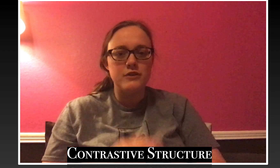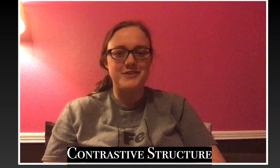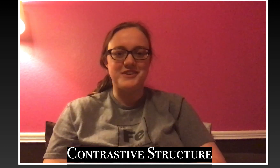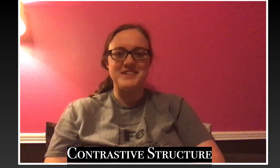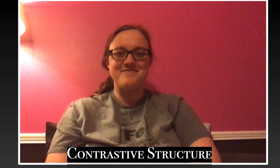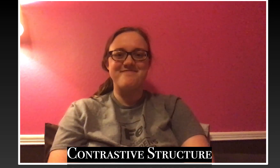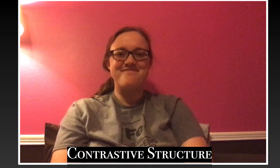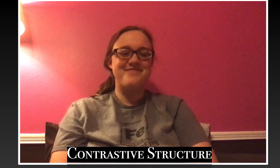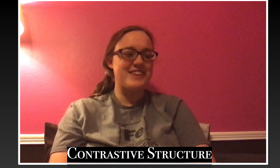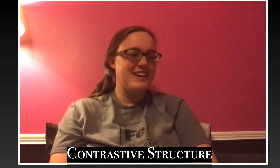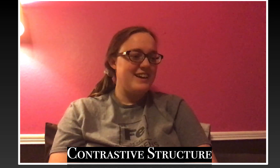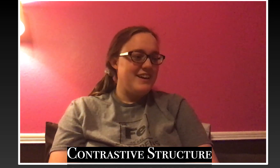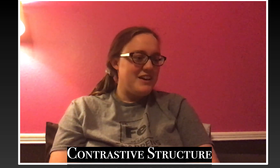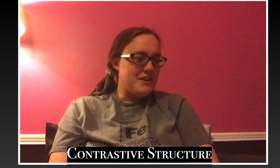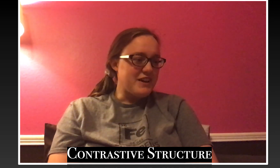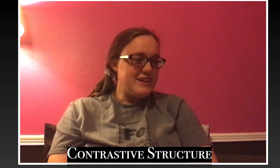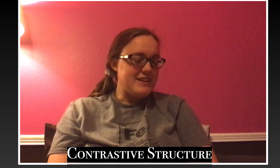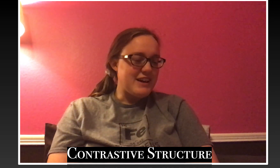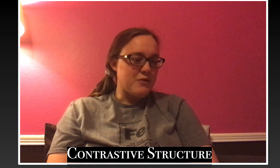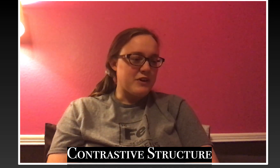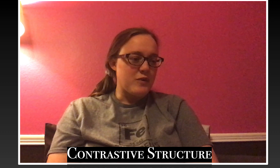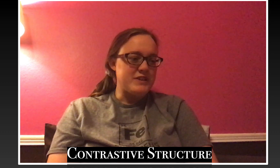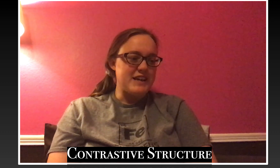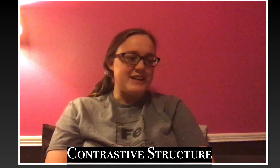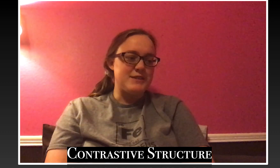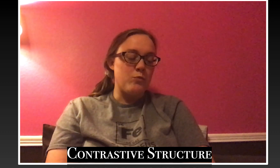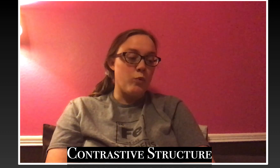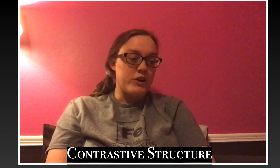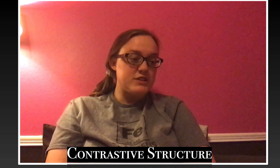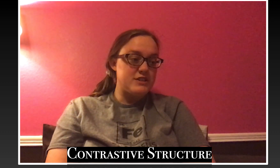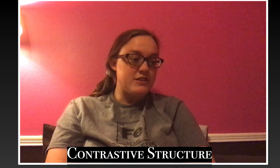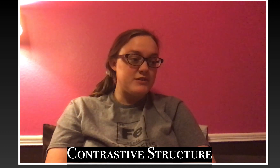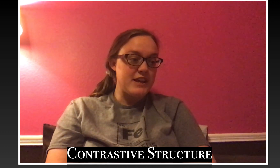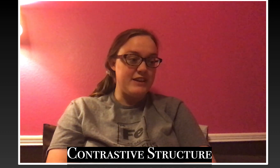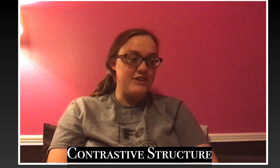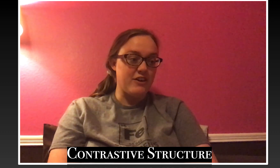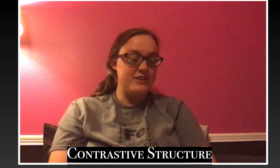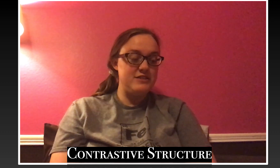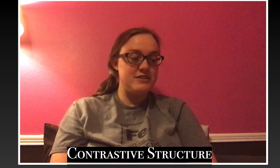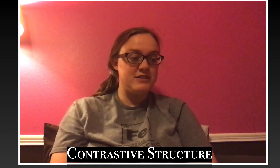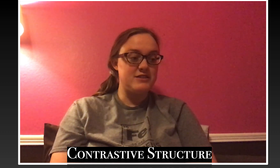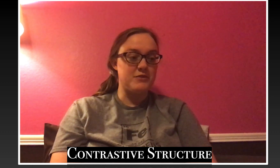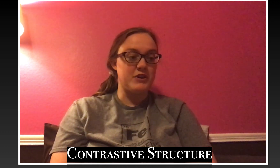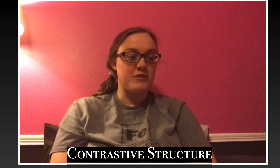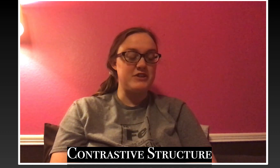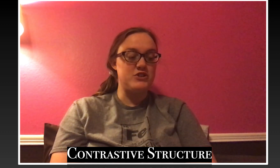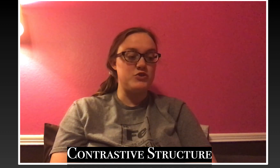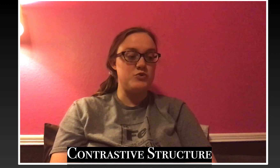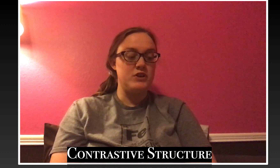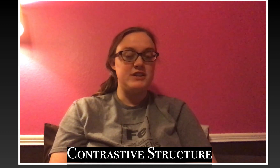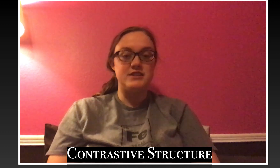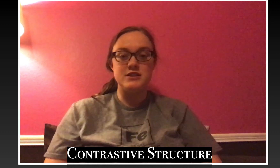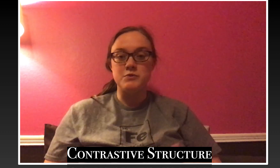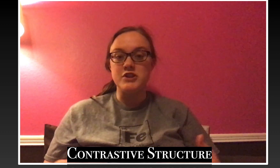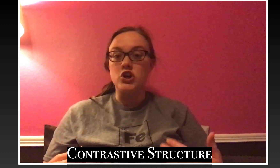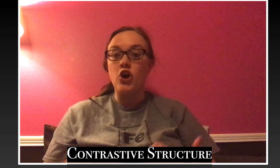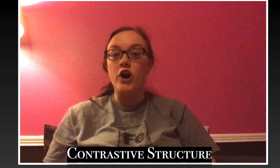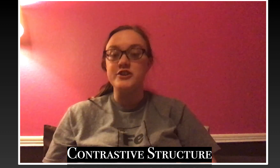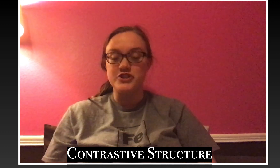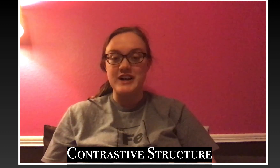Good. Okay, now we're going to add some words to those head nods. So we're going to, this is when the